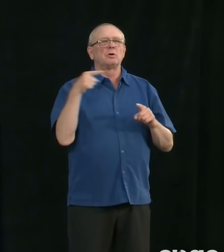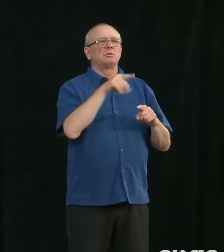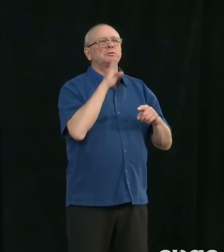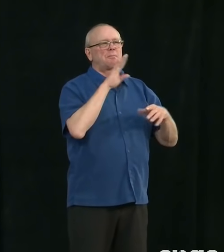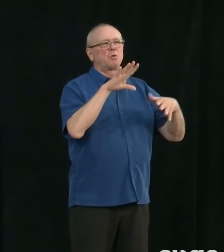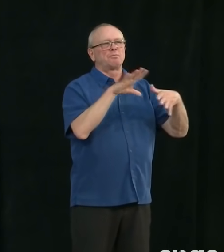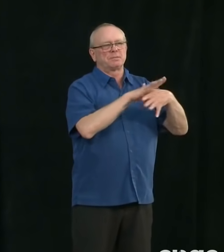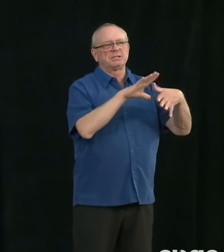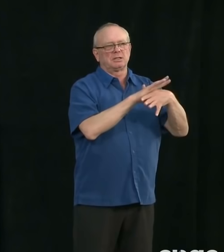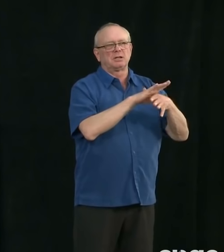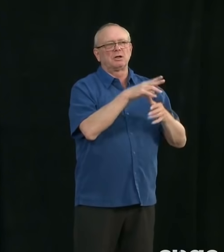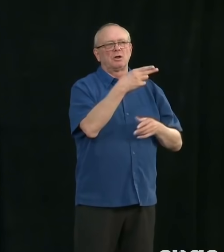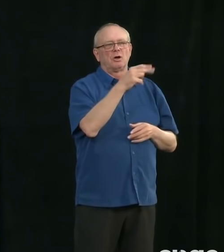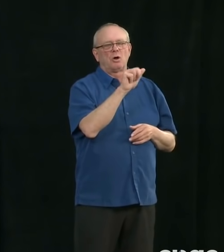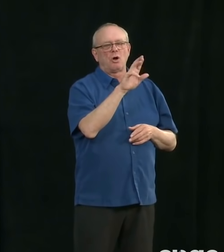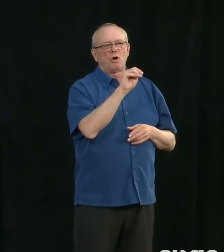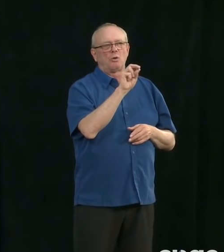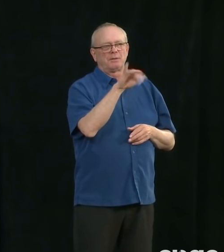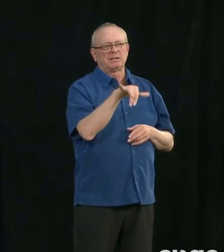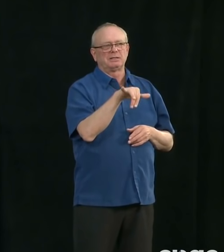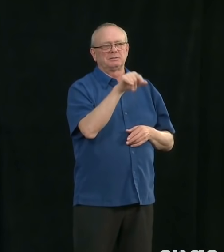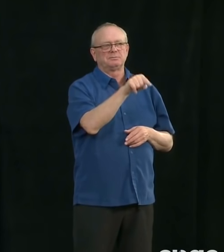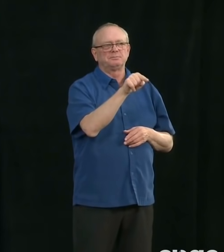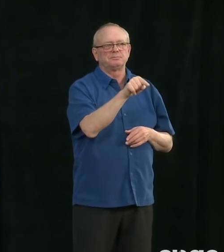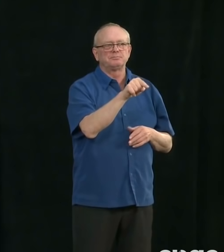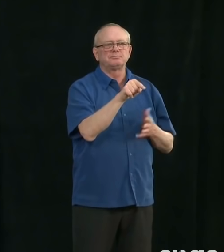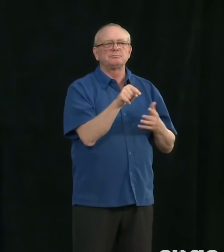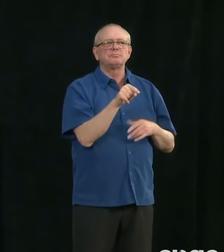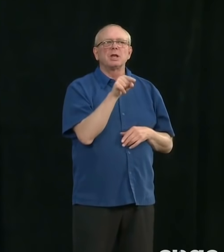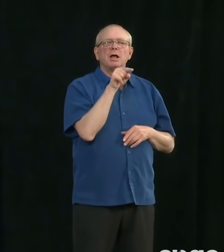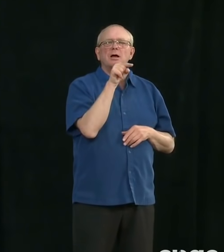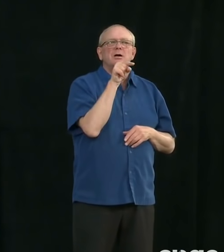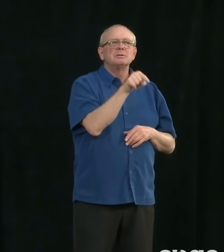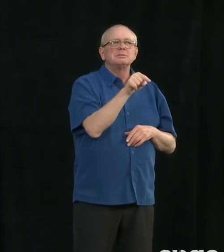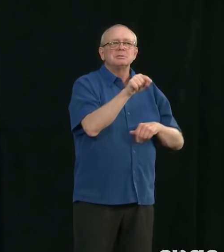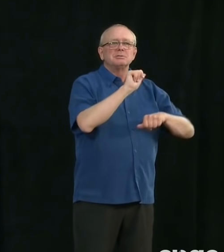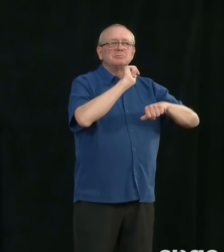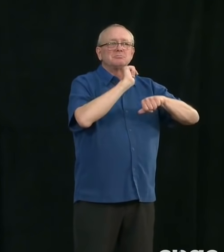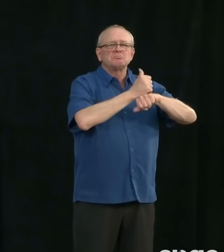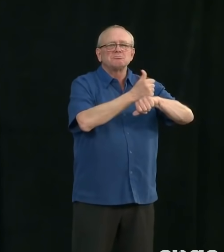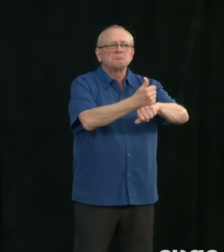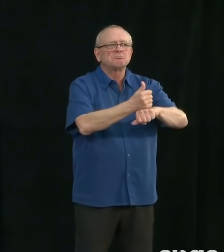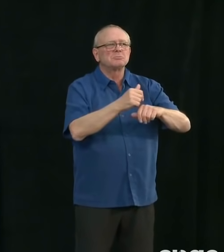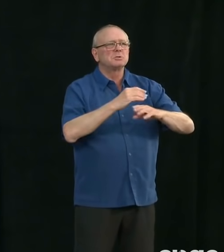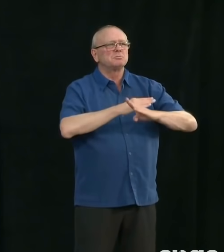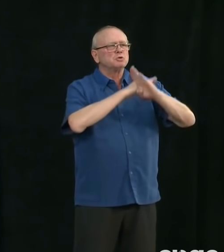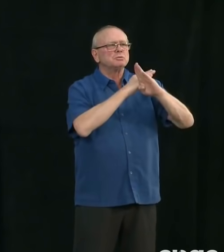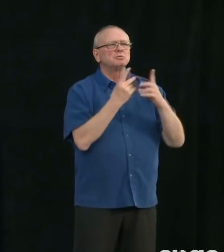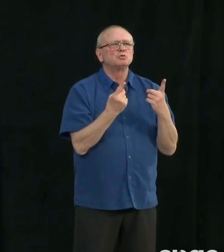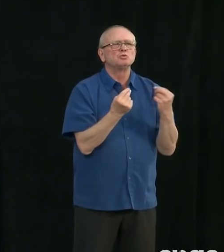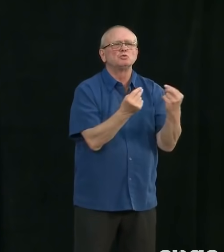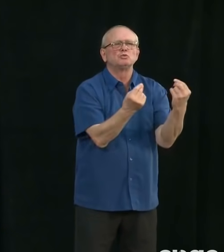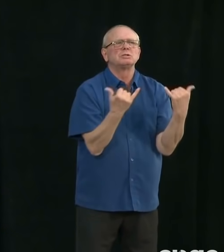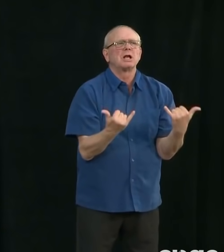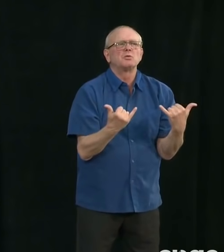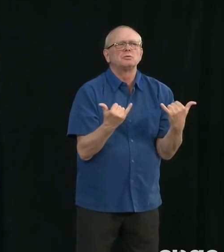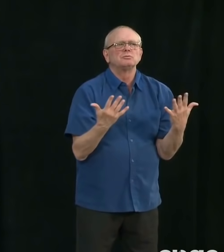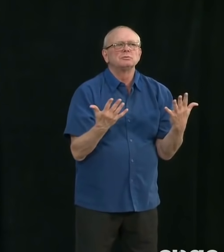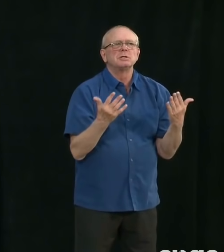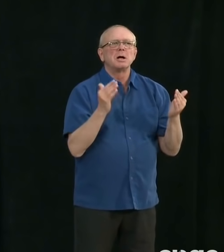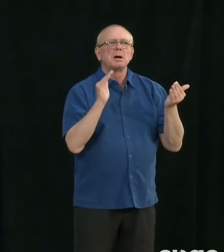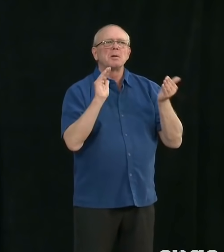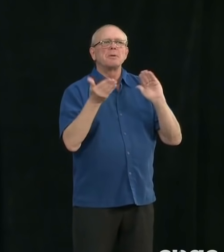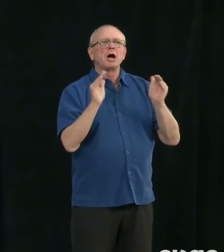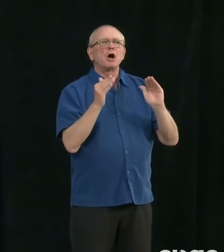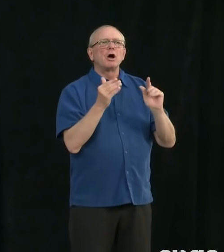that have actually been put in place at that plant? What have we learned from the other outbreaks at meatpacking plants in southern Alberta? And are you satisfied